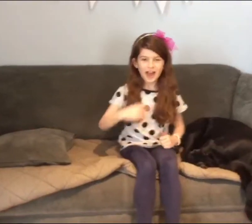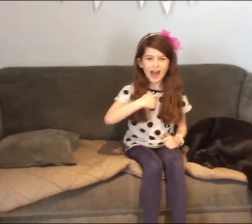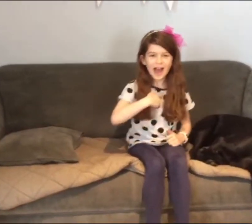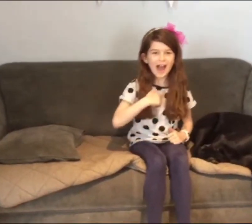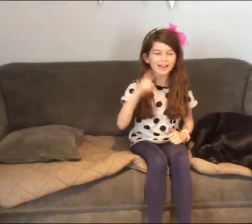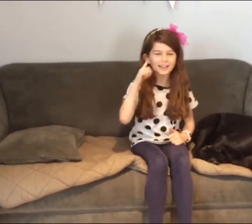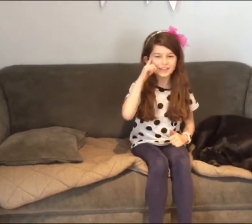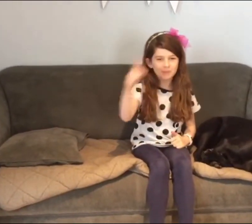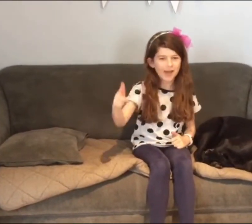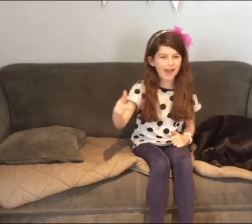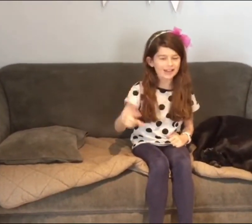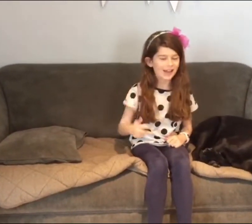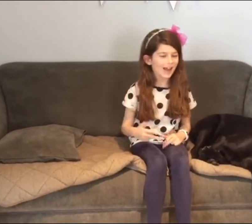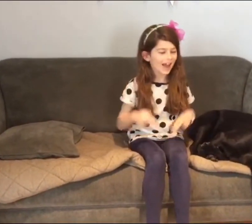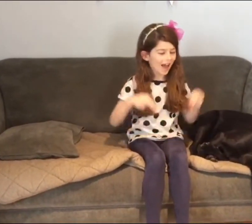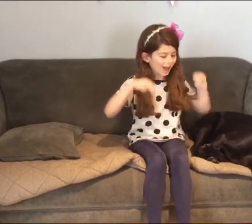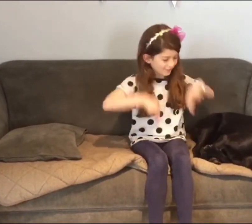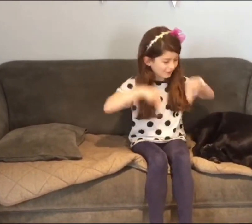Faye. I spy a dog.